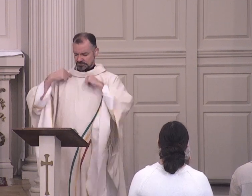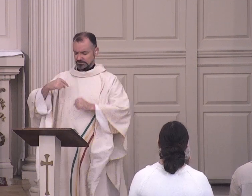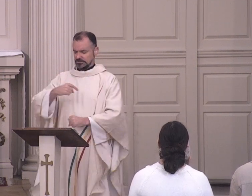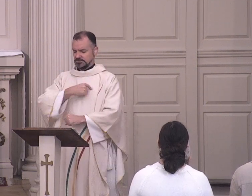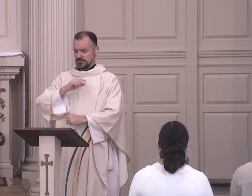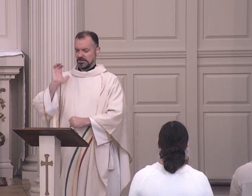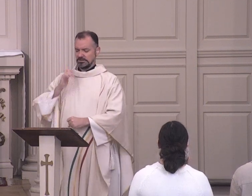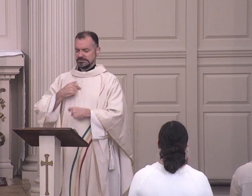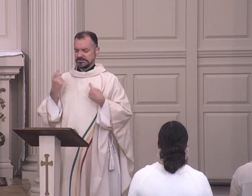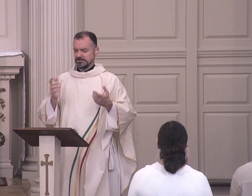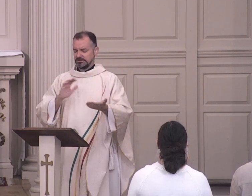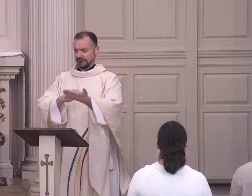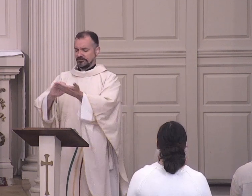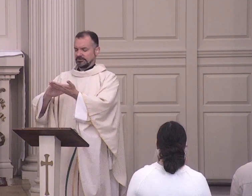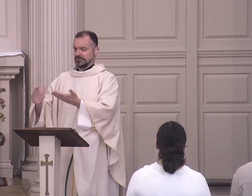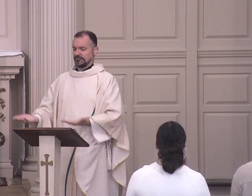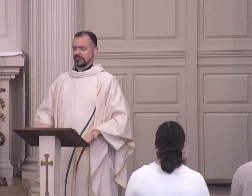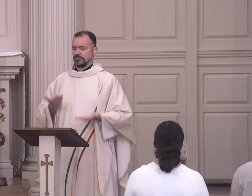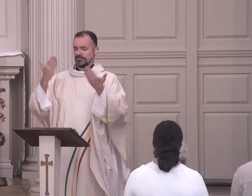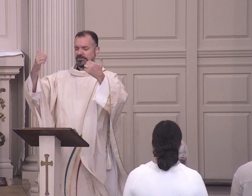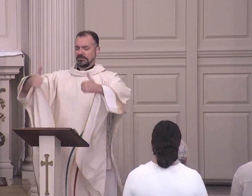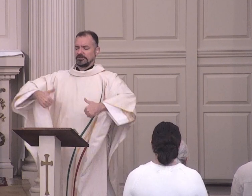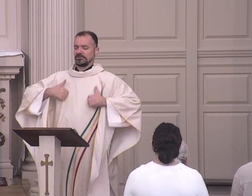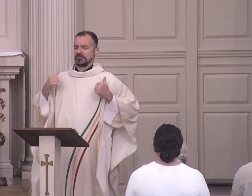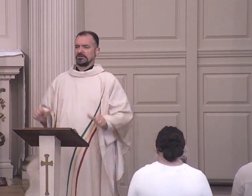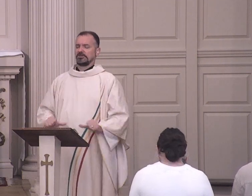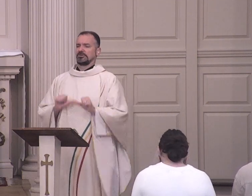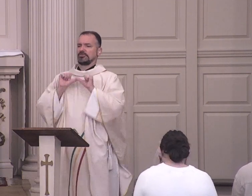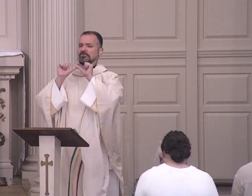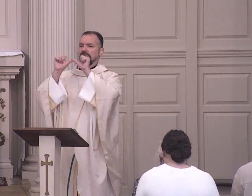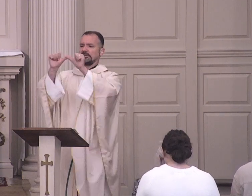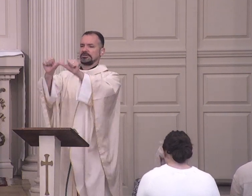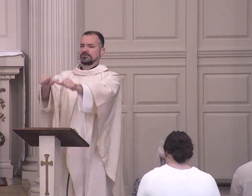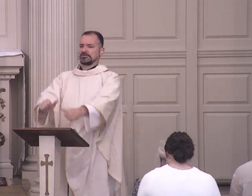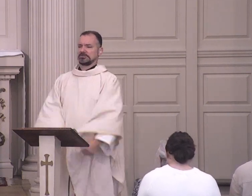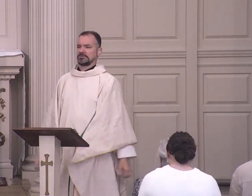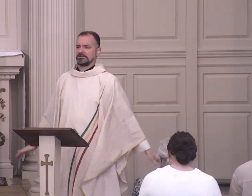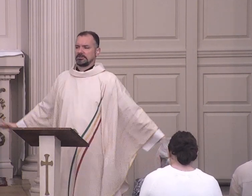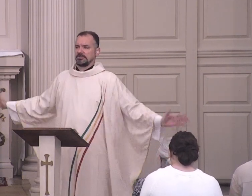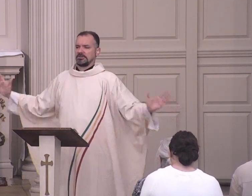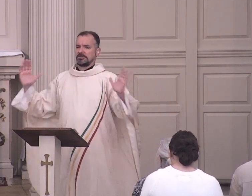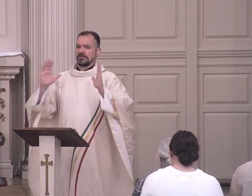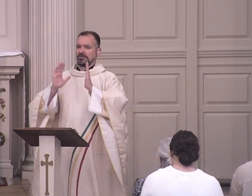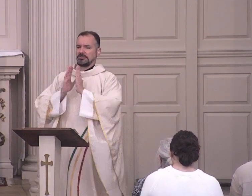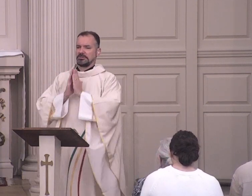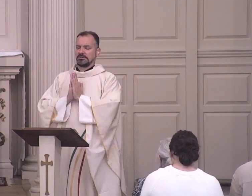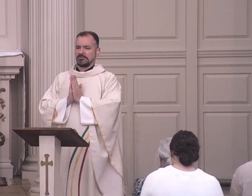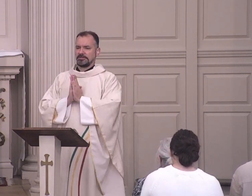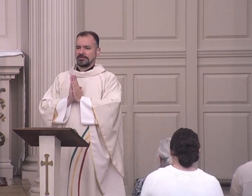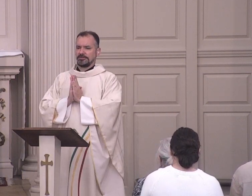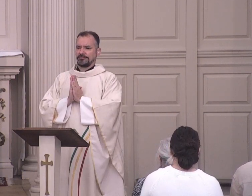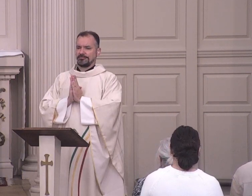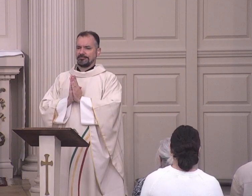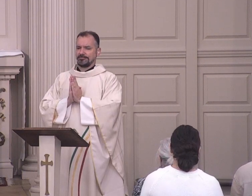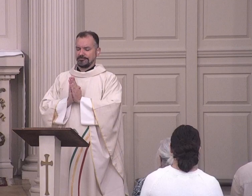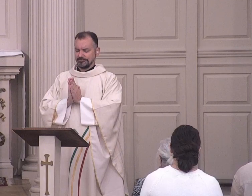May Almighty God have mercy on us, forgive us our sins, and bring us to everlasting life. Amen.